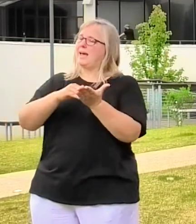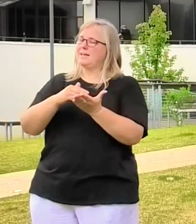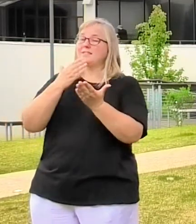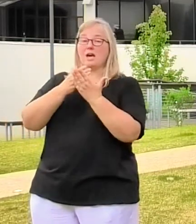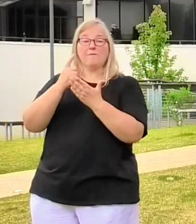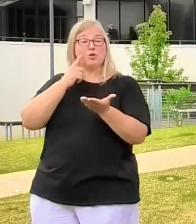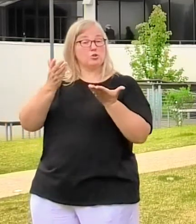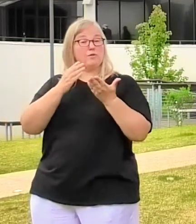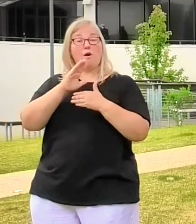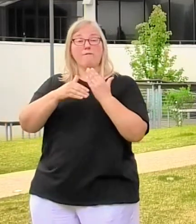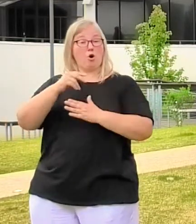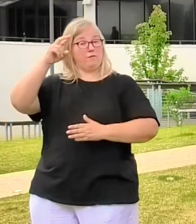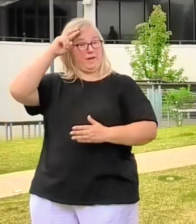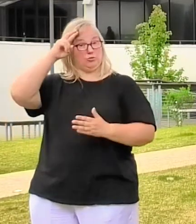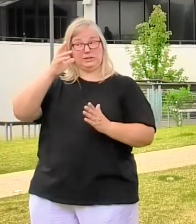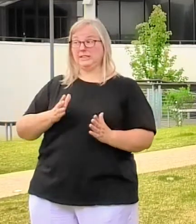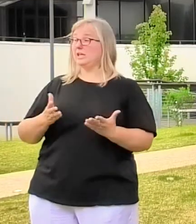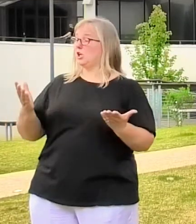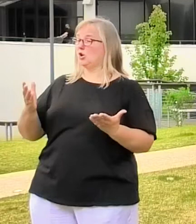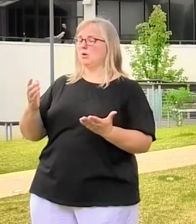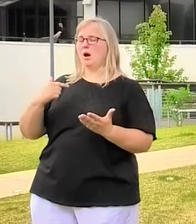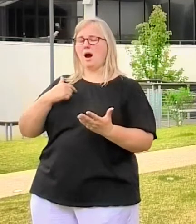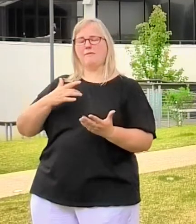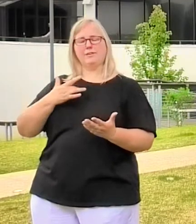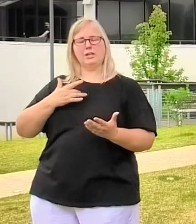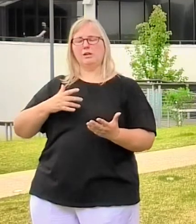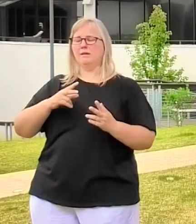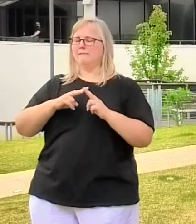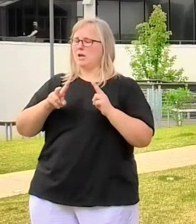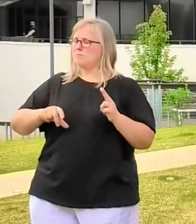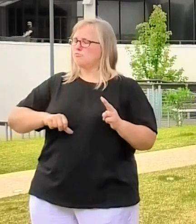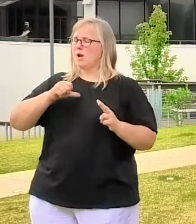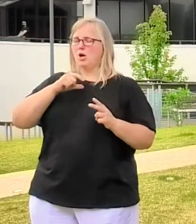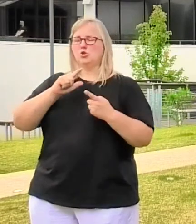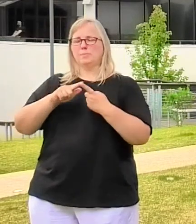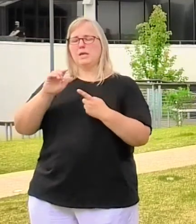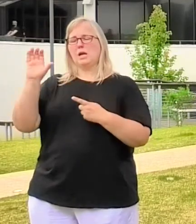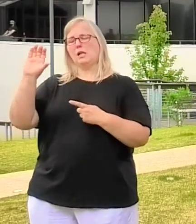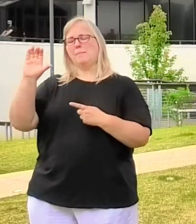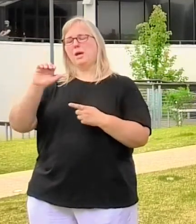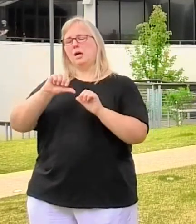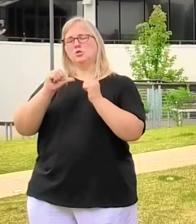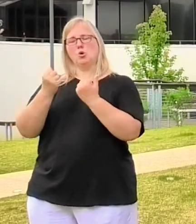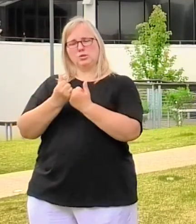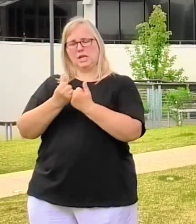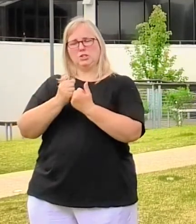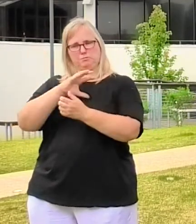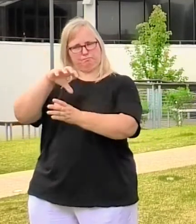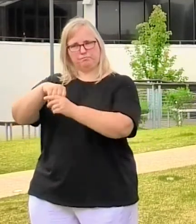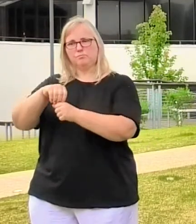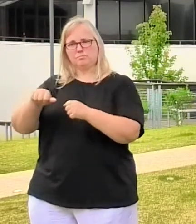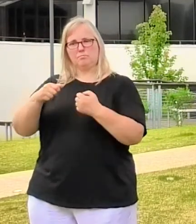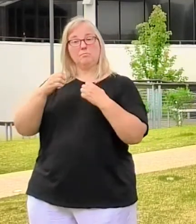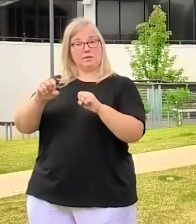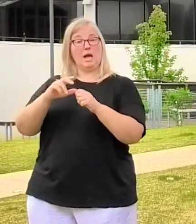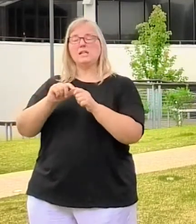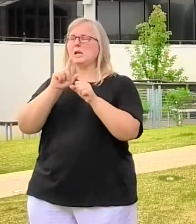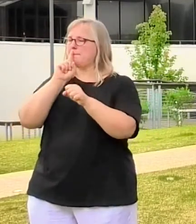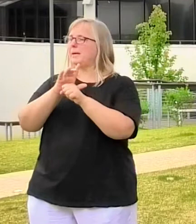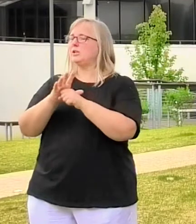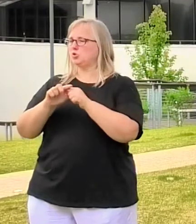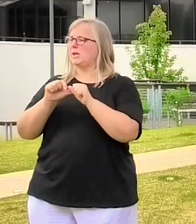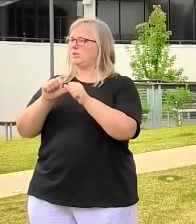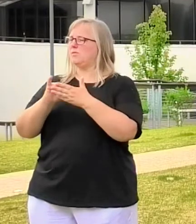service of all the veterans here. Very proud to be Columbia Association at the table in this effort, and committed to continuing